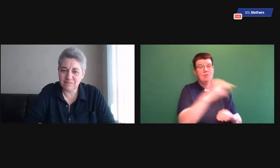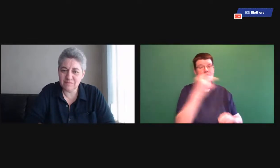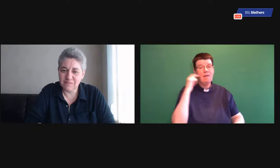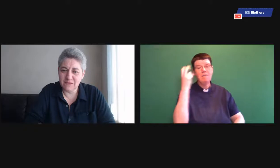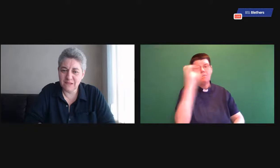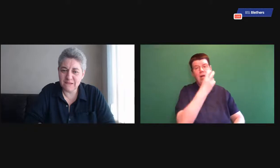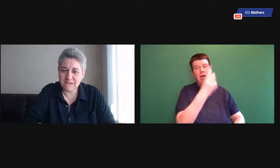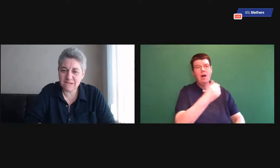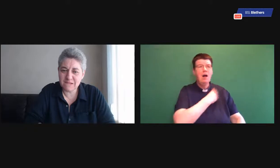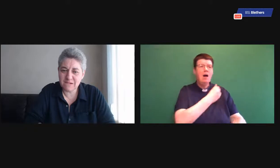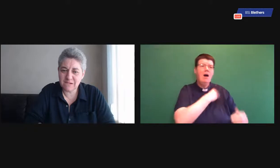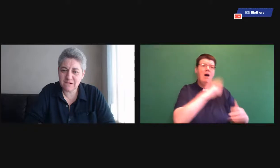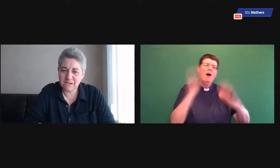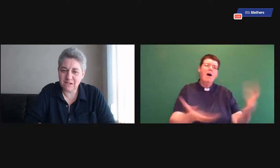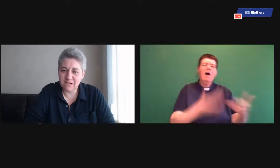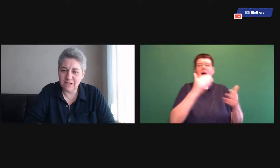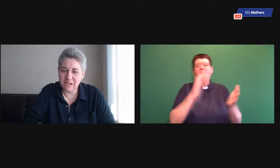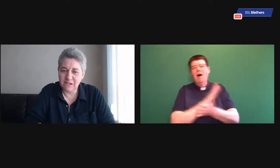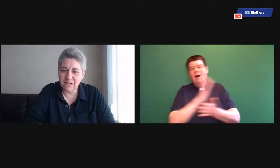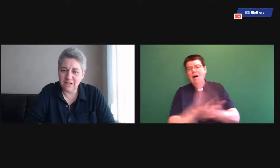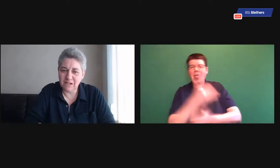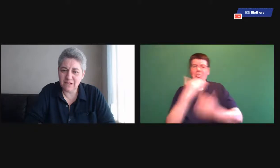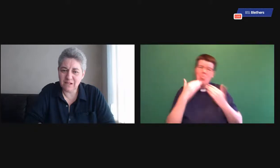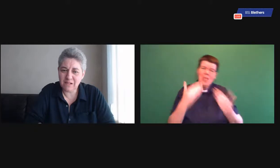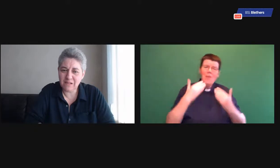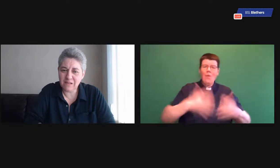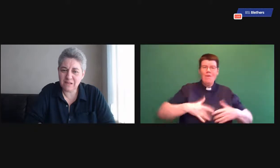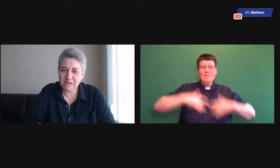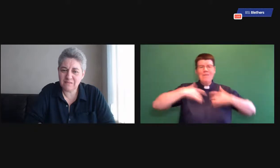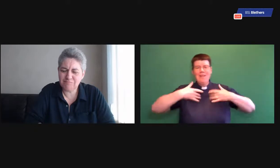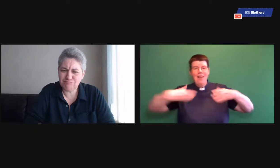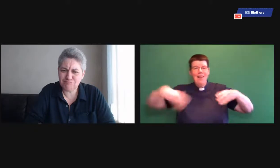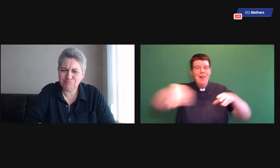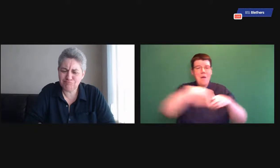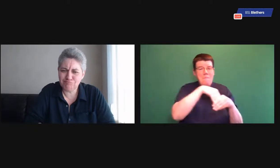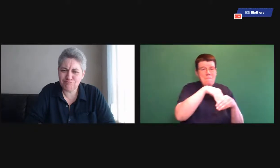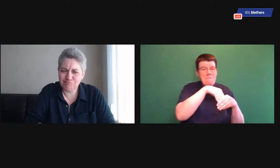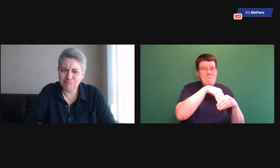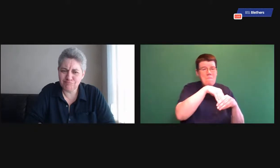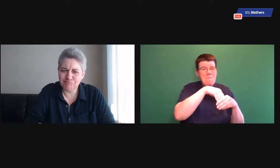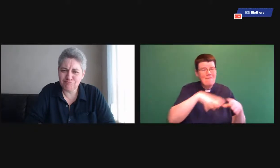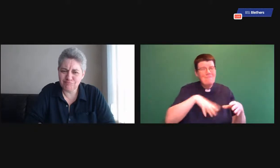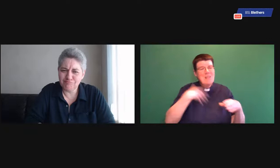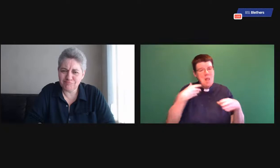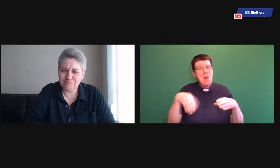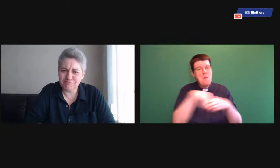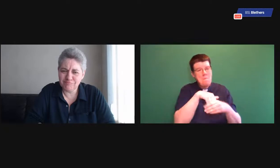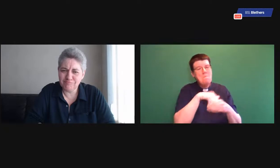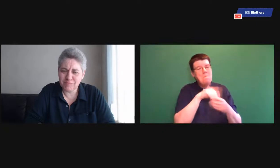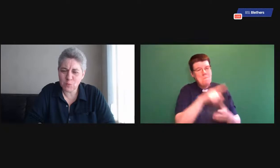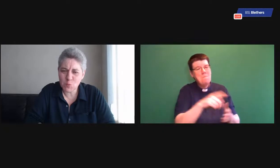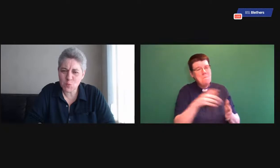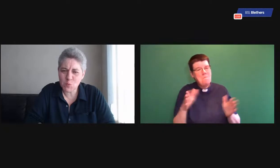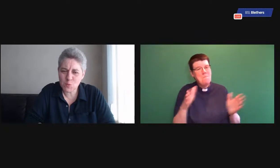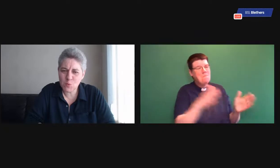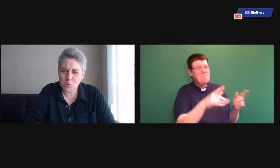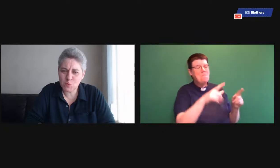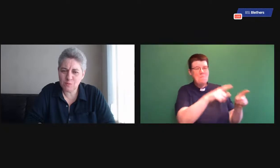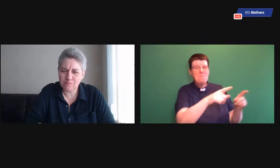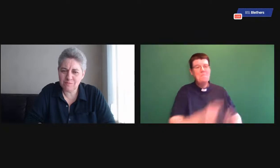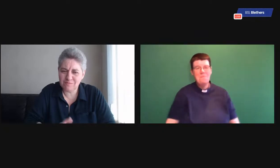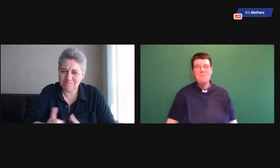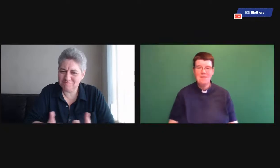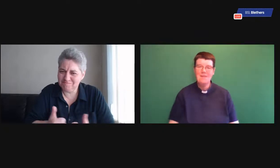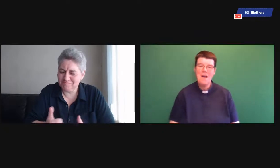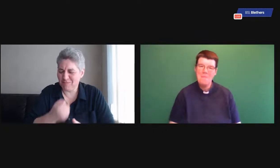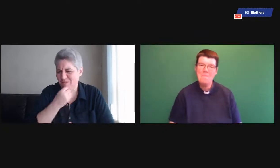And then at the end of the service, the deaf blind person came up and said, "I'm just so happy, thank you, thank you, thank you," and just said, I